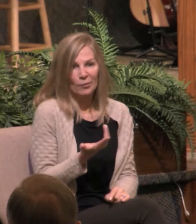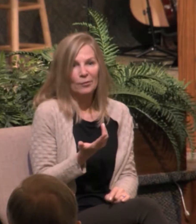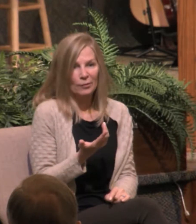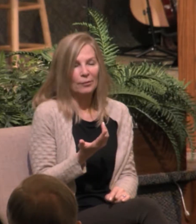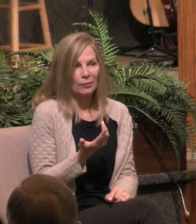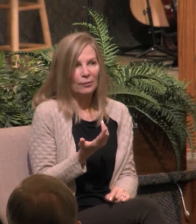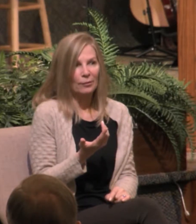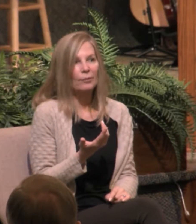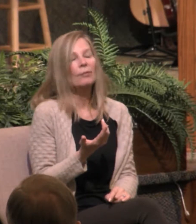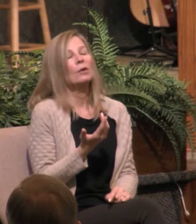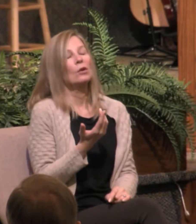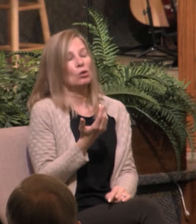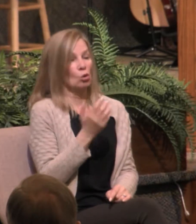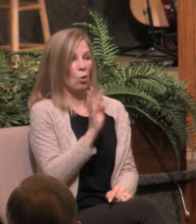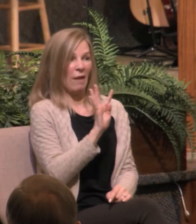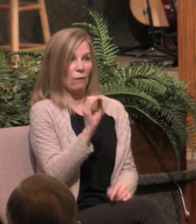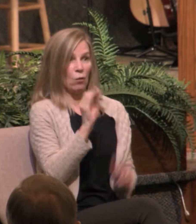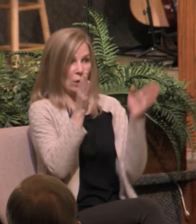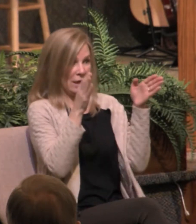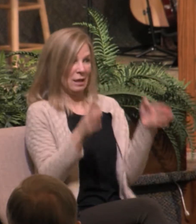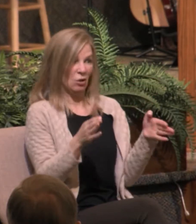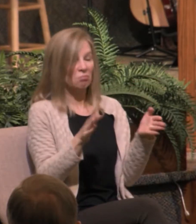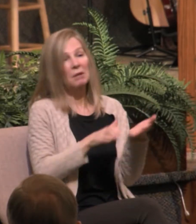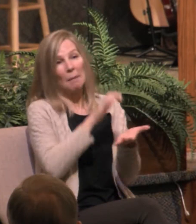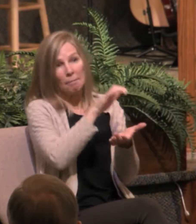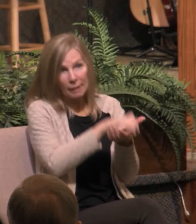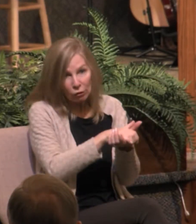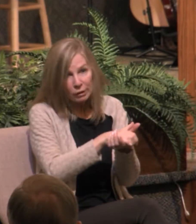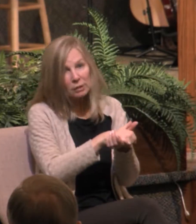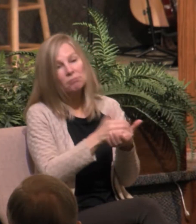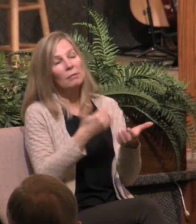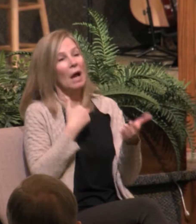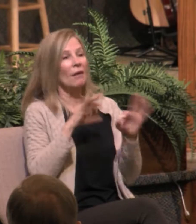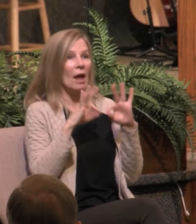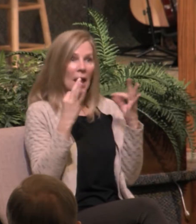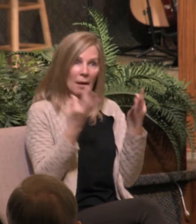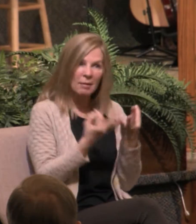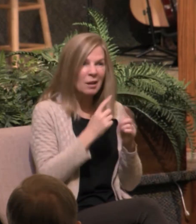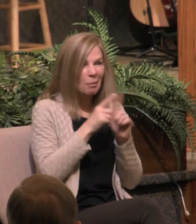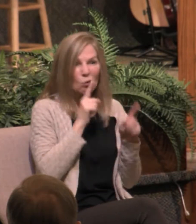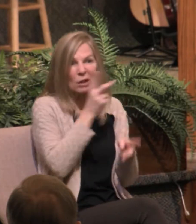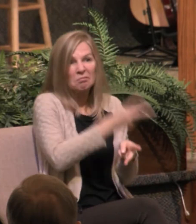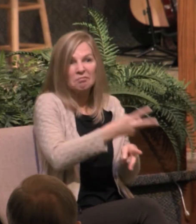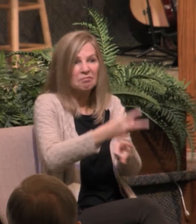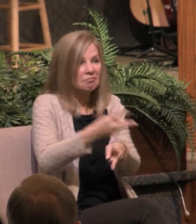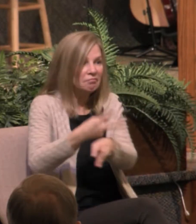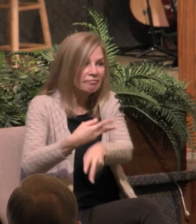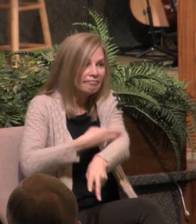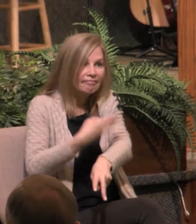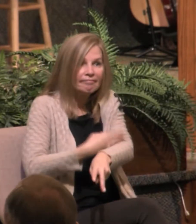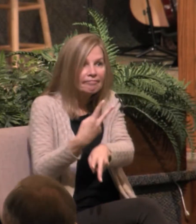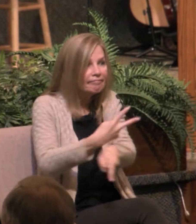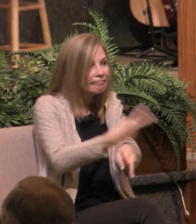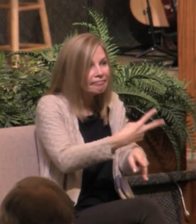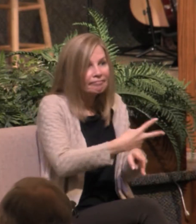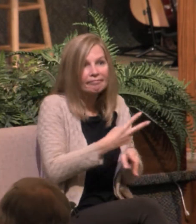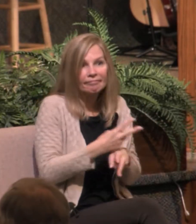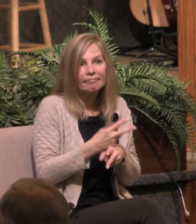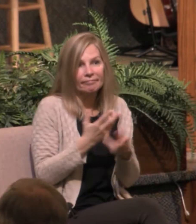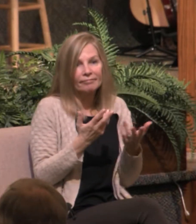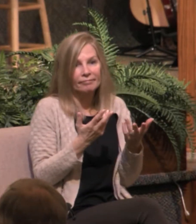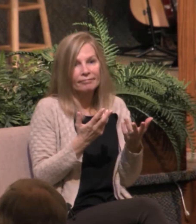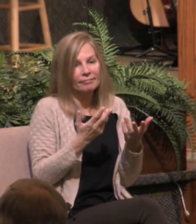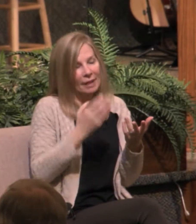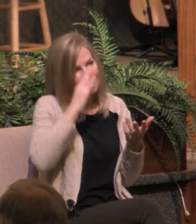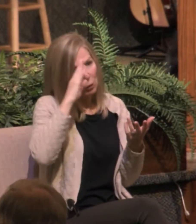he wound up getting married. He wound up starting a family, but he was tending pastures. He was tending flocks. And then we know